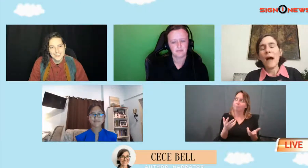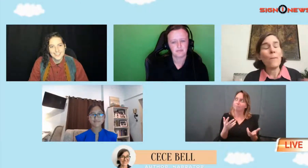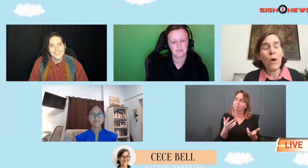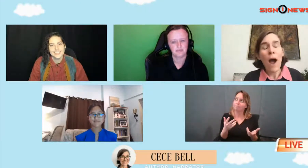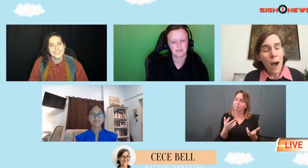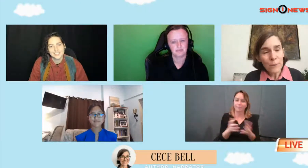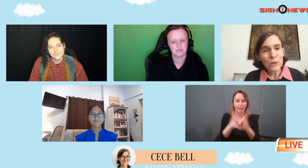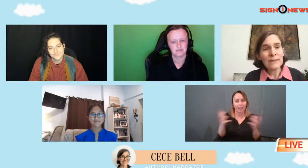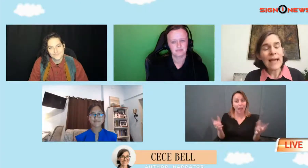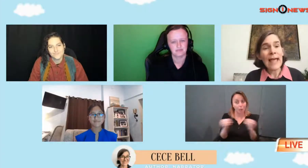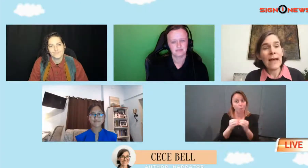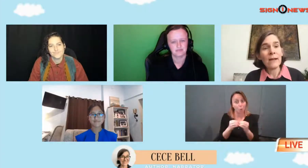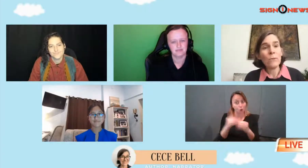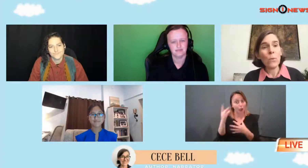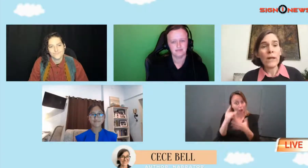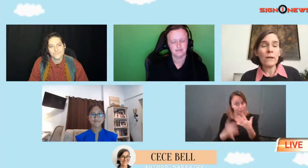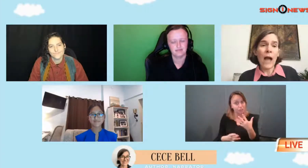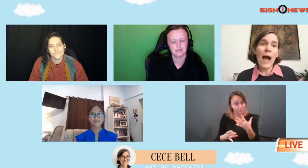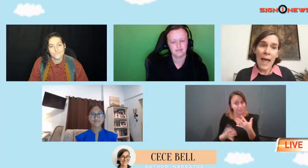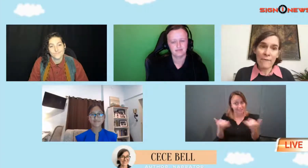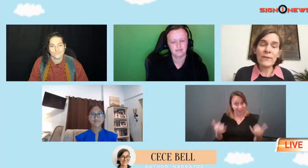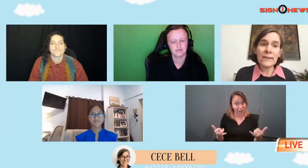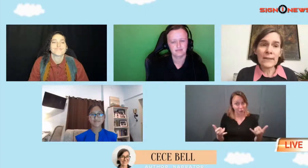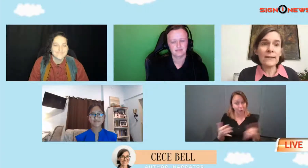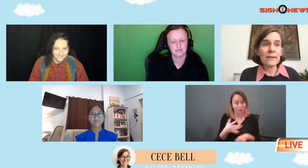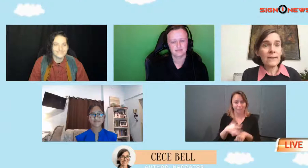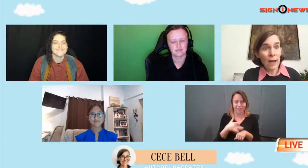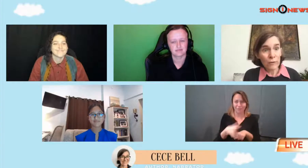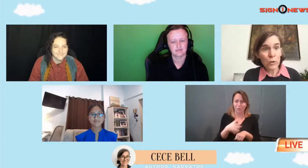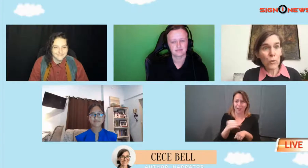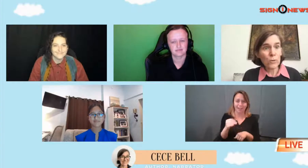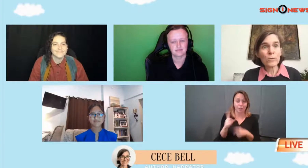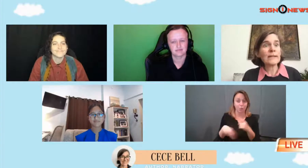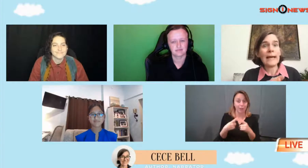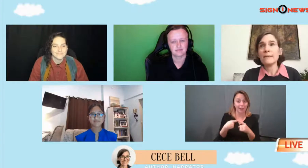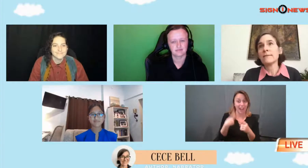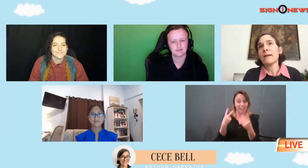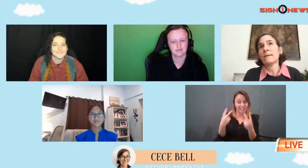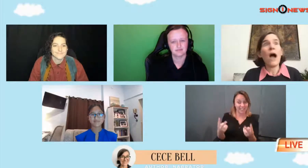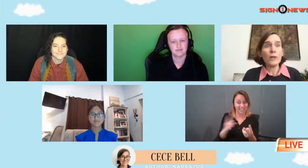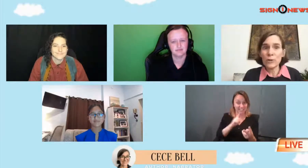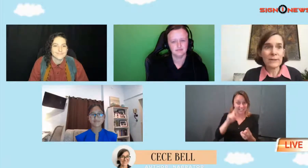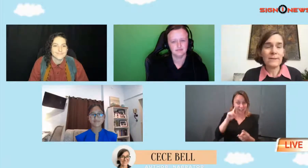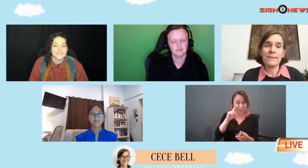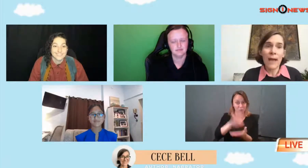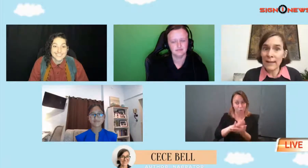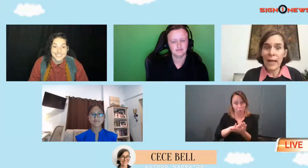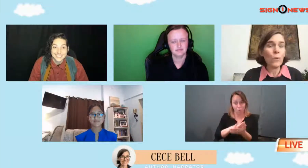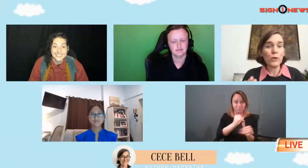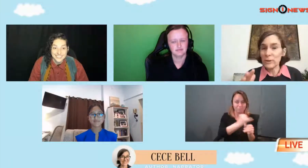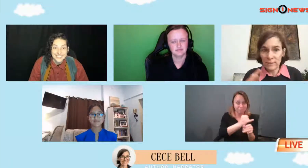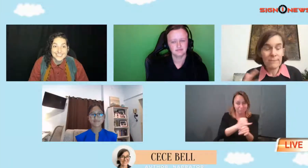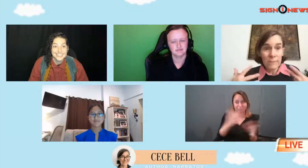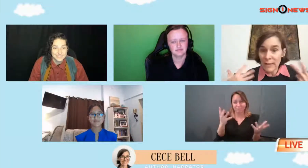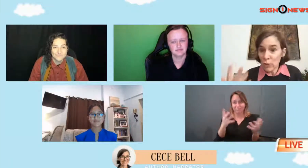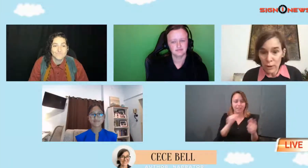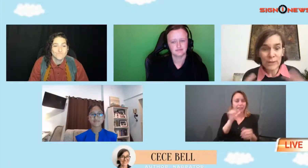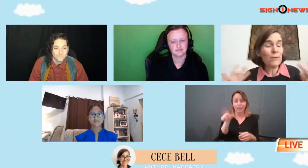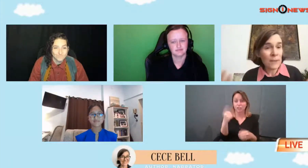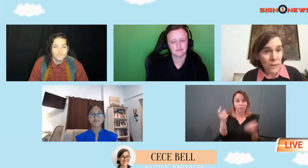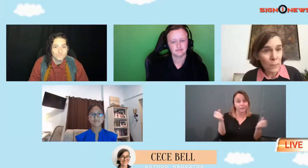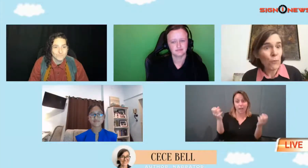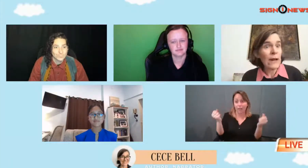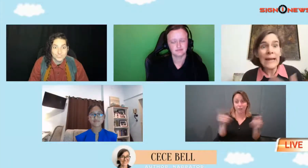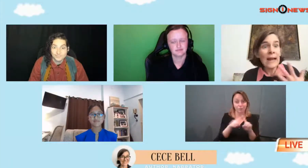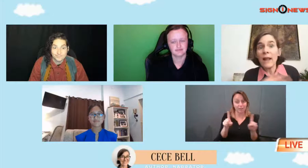just a lot more options. And when I have visited deaf schools, it's not just sign language, it's